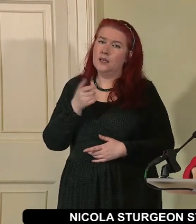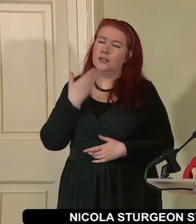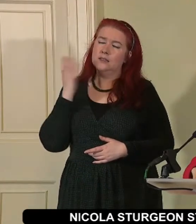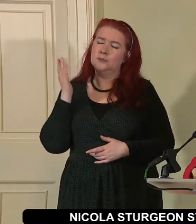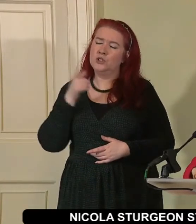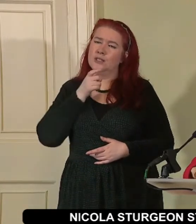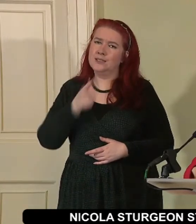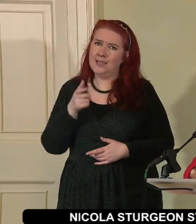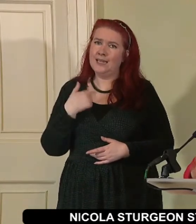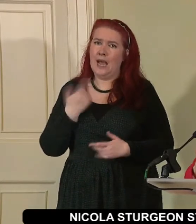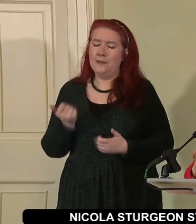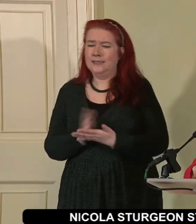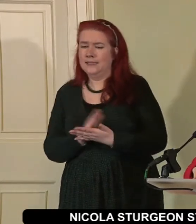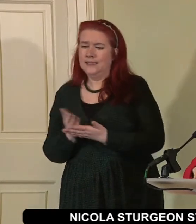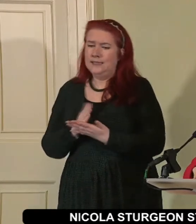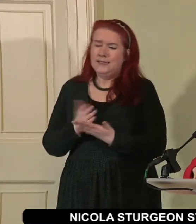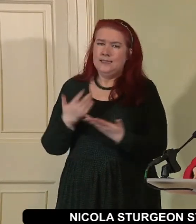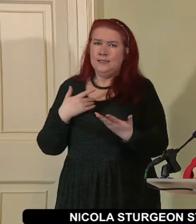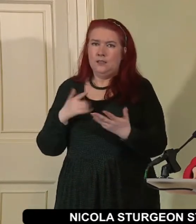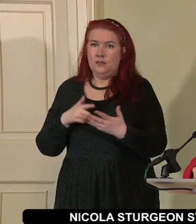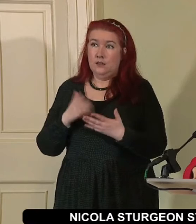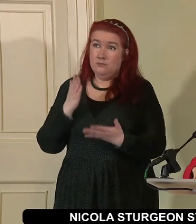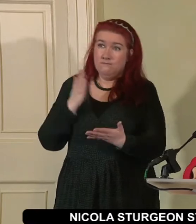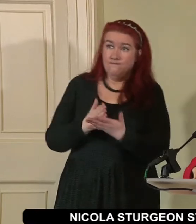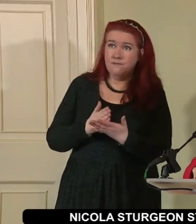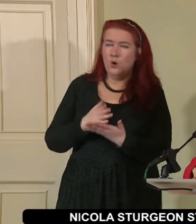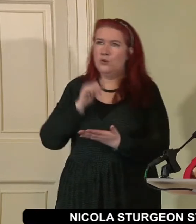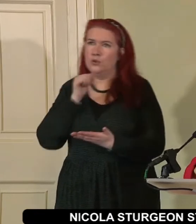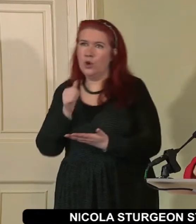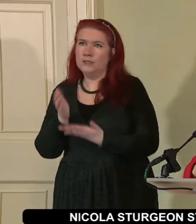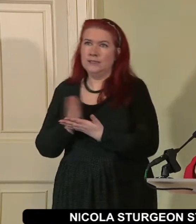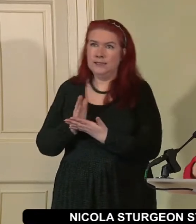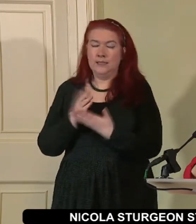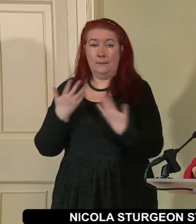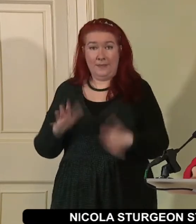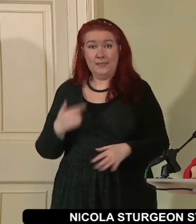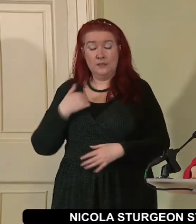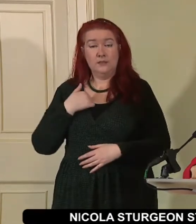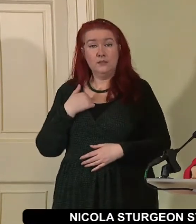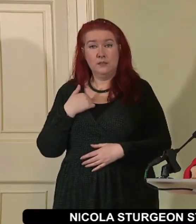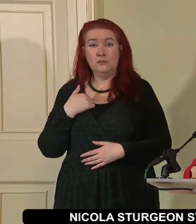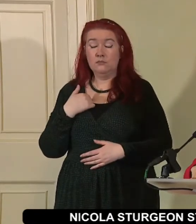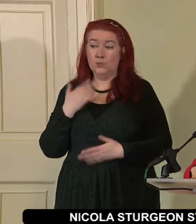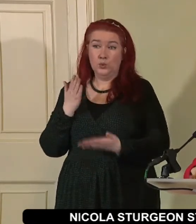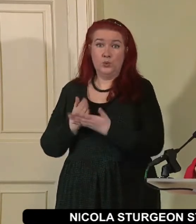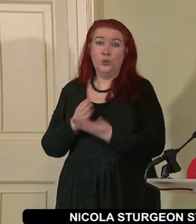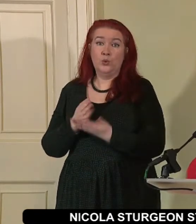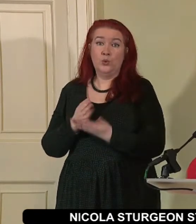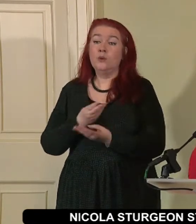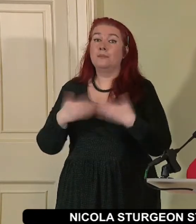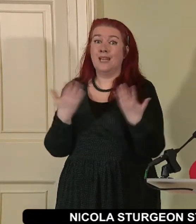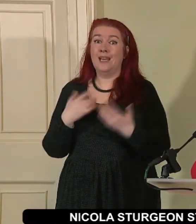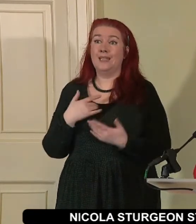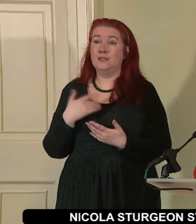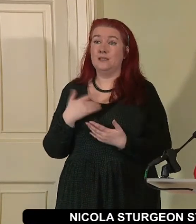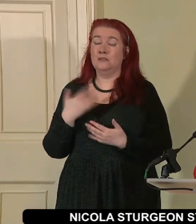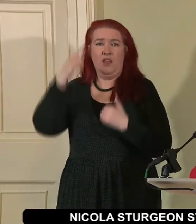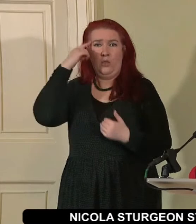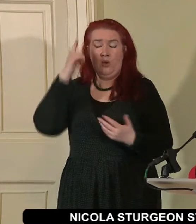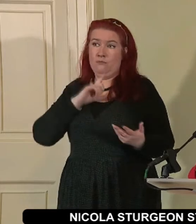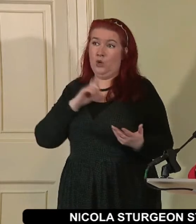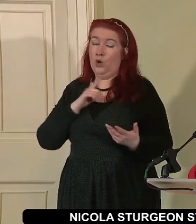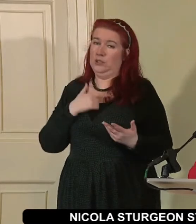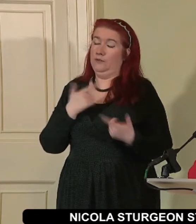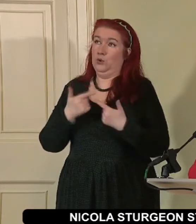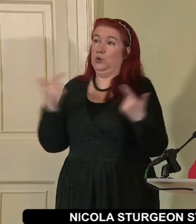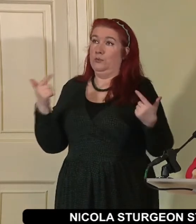remarks with oscillating intensity, you know, and that's true. You know, there are some days, you know, when I thought about it at all, because frankly,